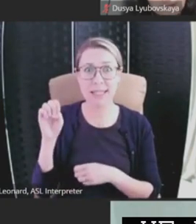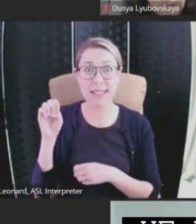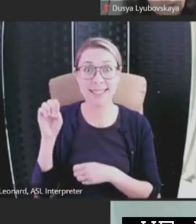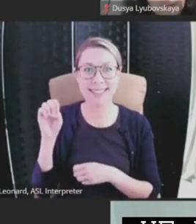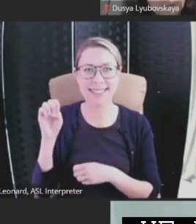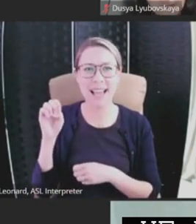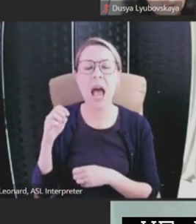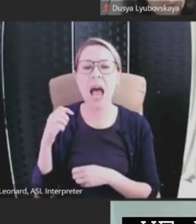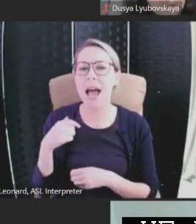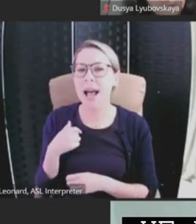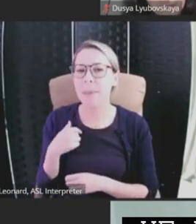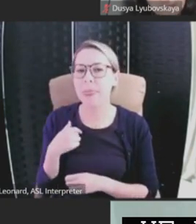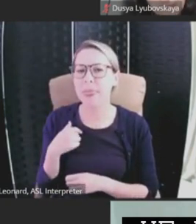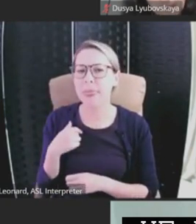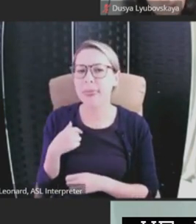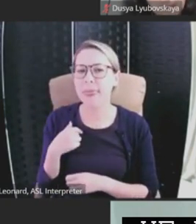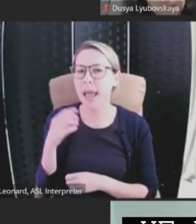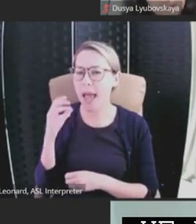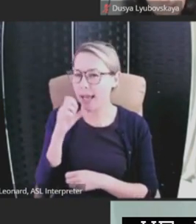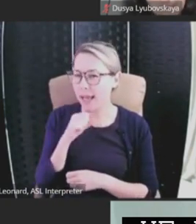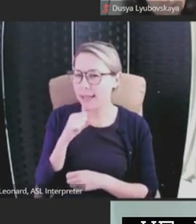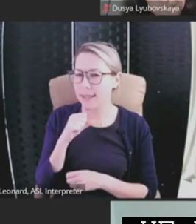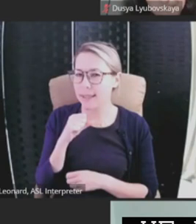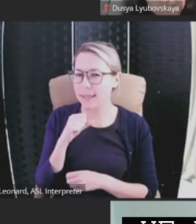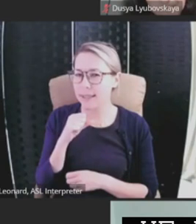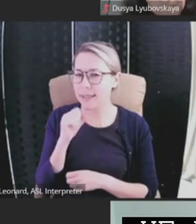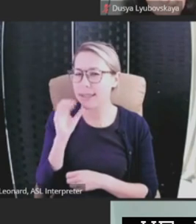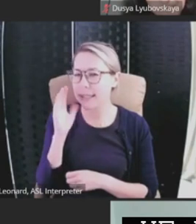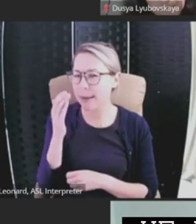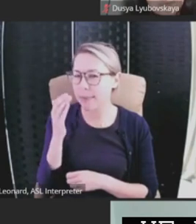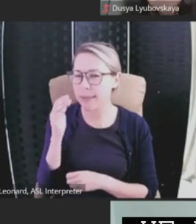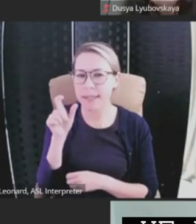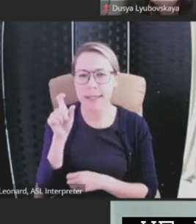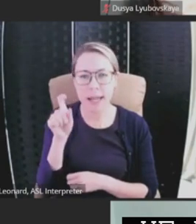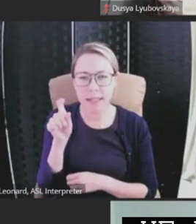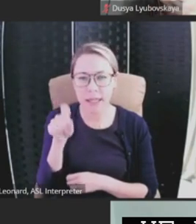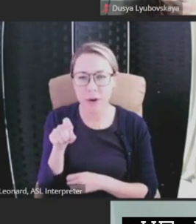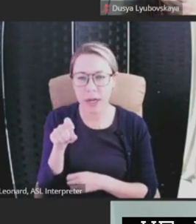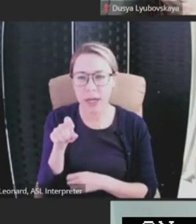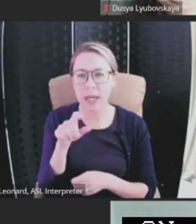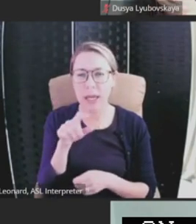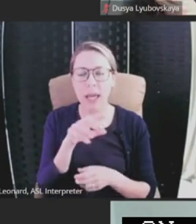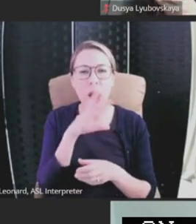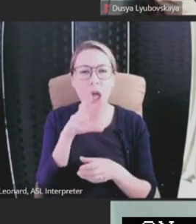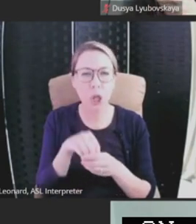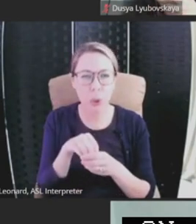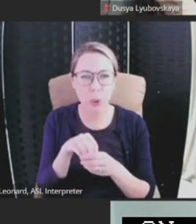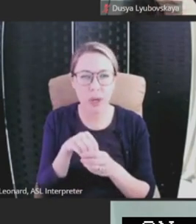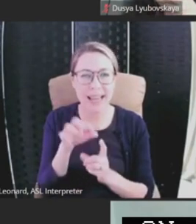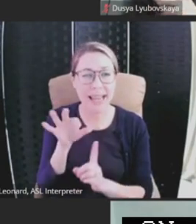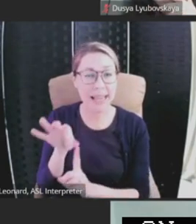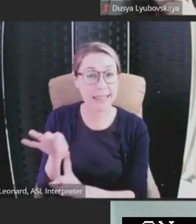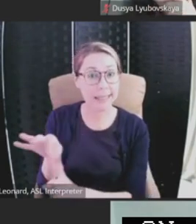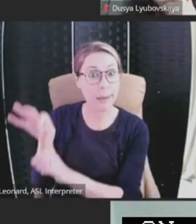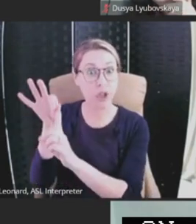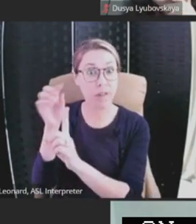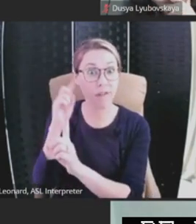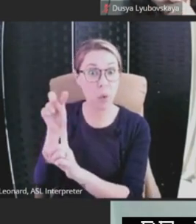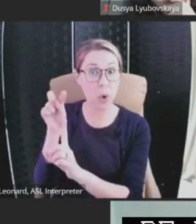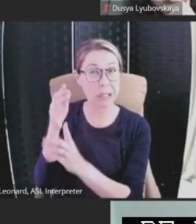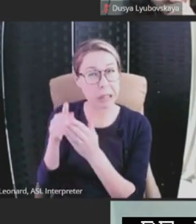I guess I can see that there might be, it might be necessary to include an exception, but